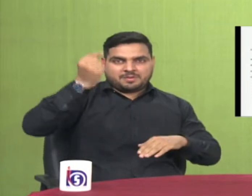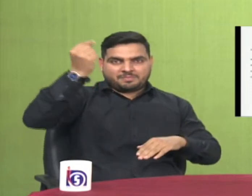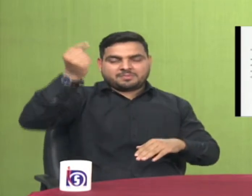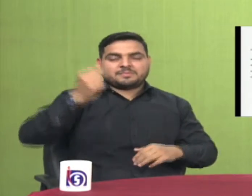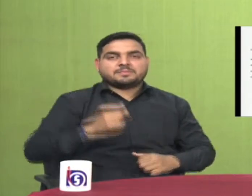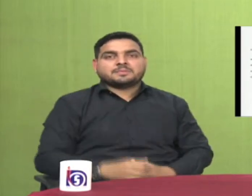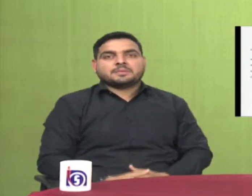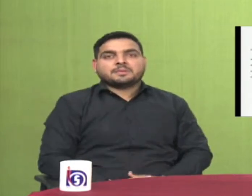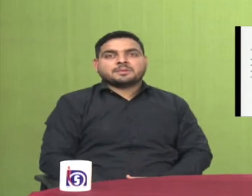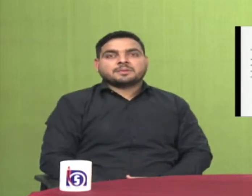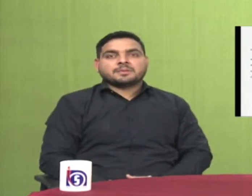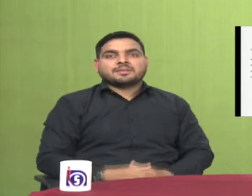often show